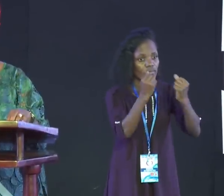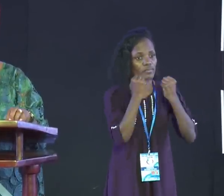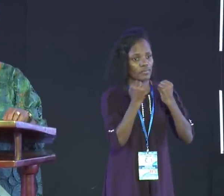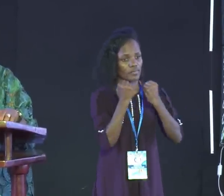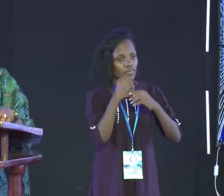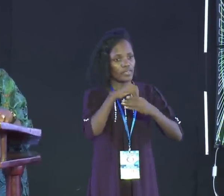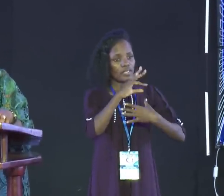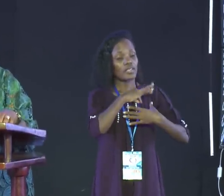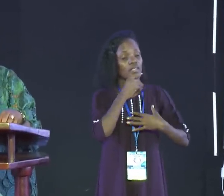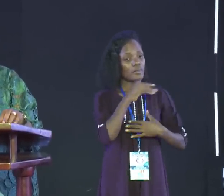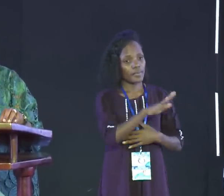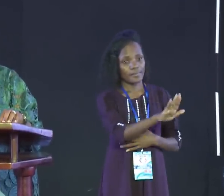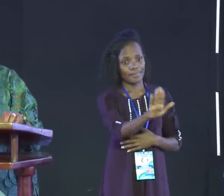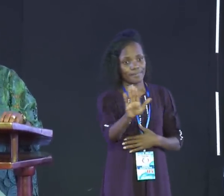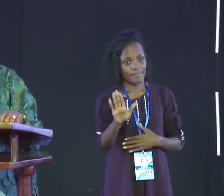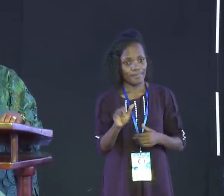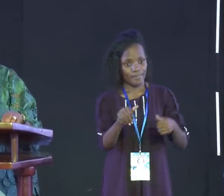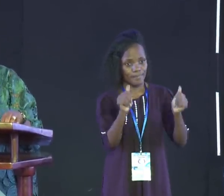strength in our inner man.